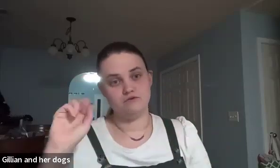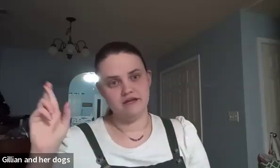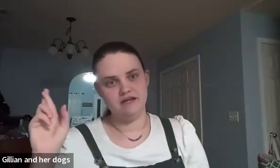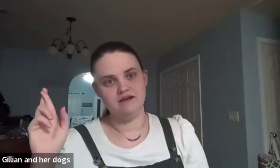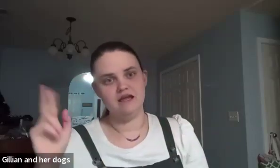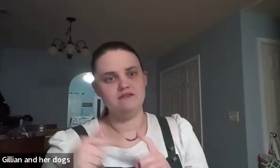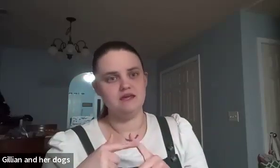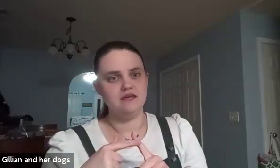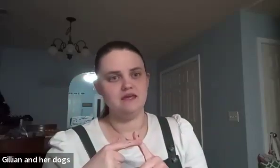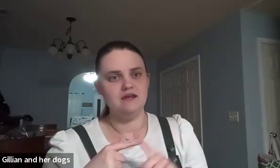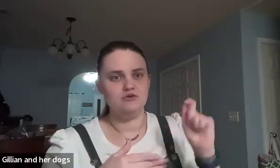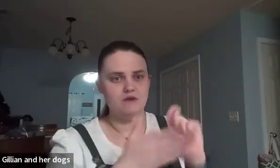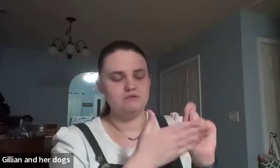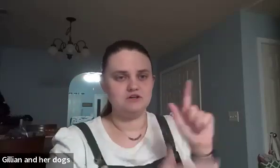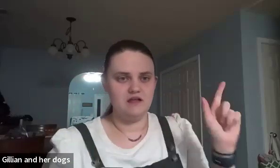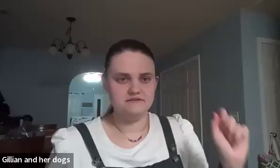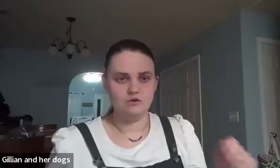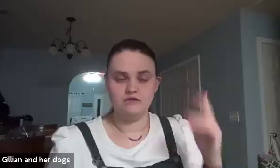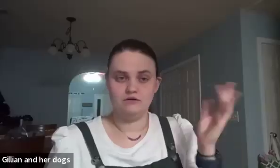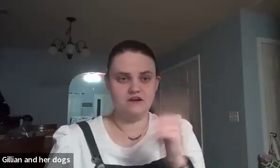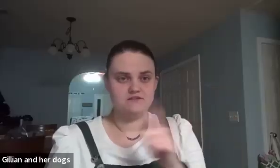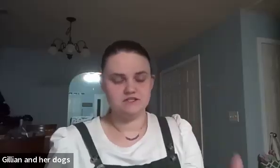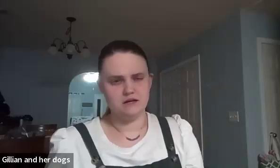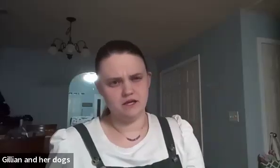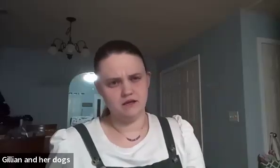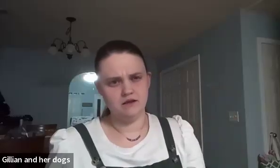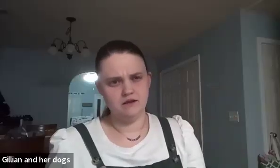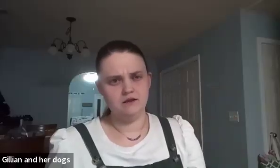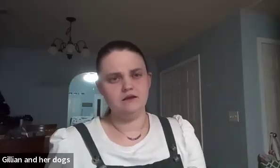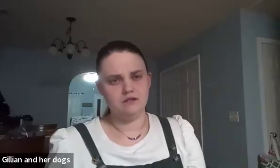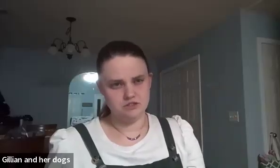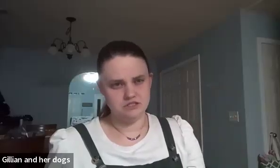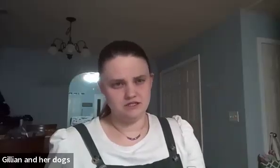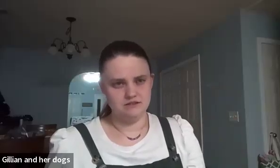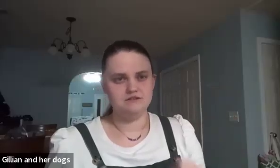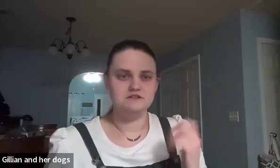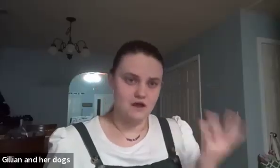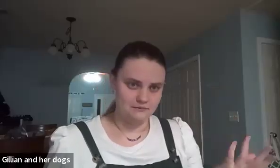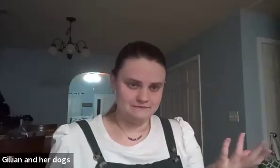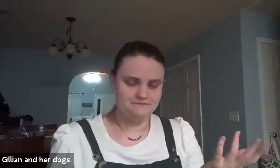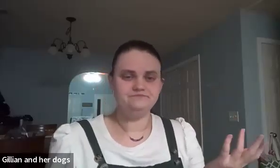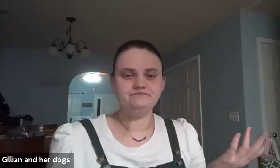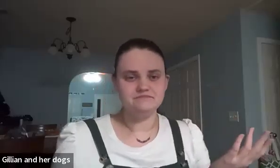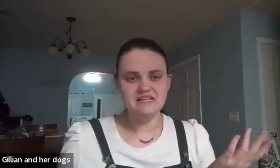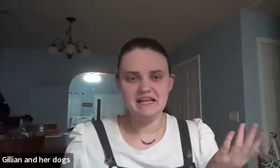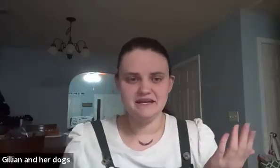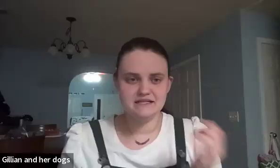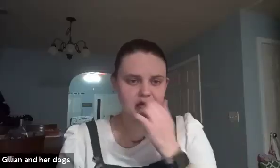their right hand and then write with their left, or the vice versa. And I'm like, interesting. So it is kind of